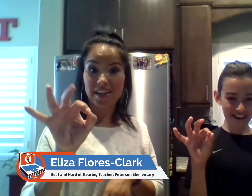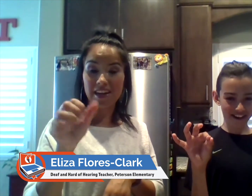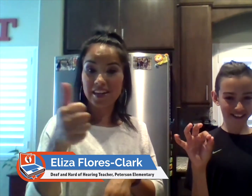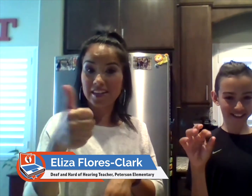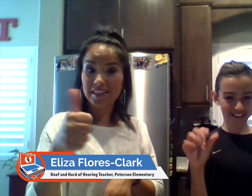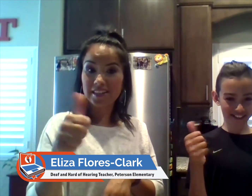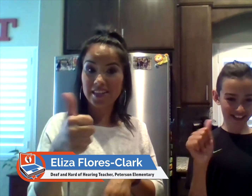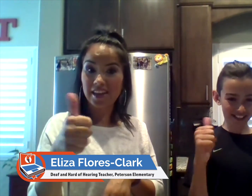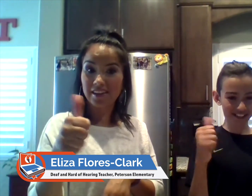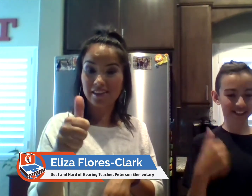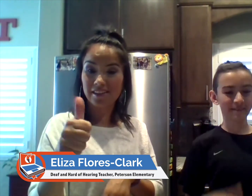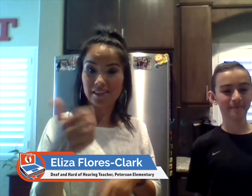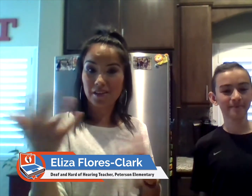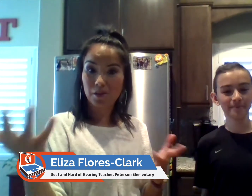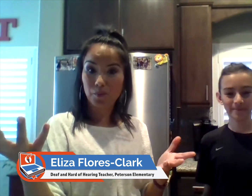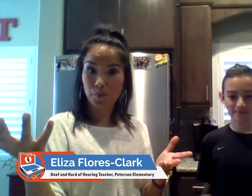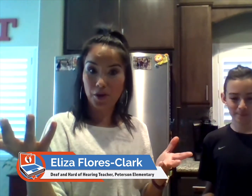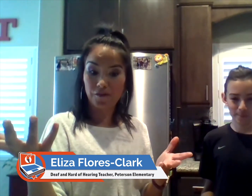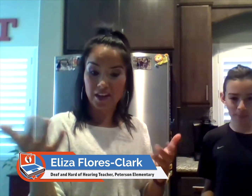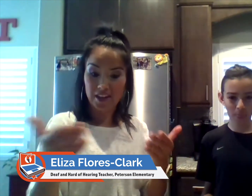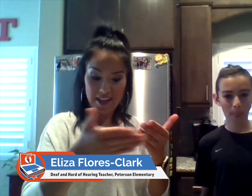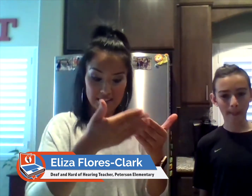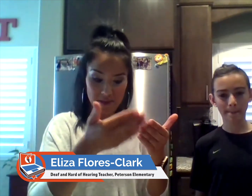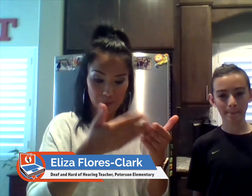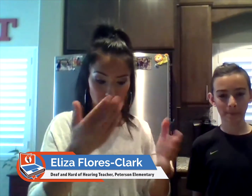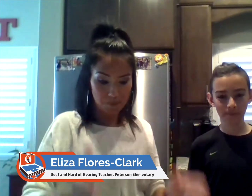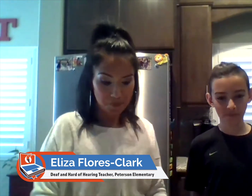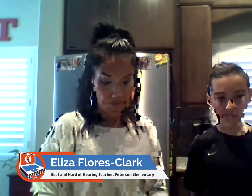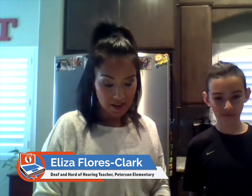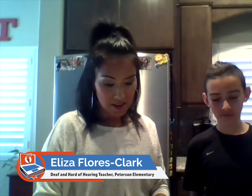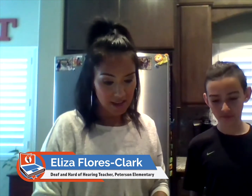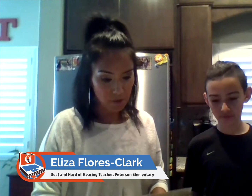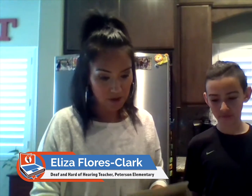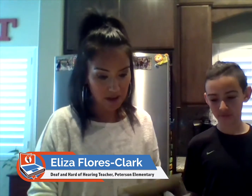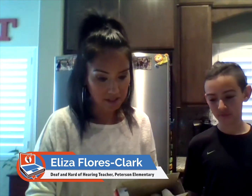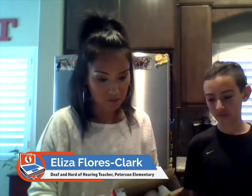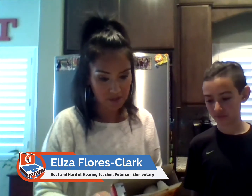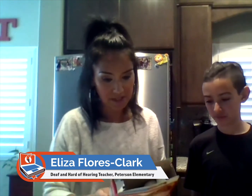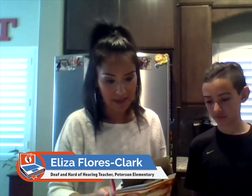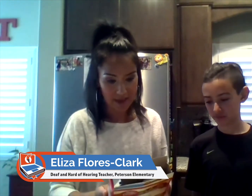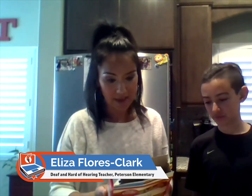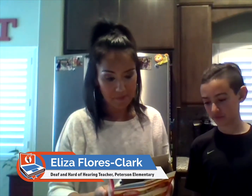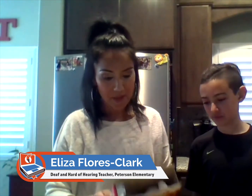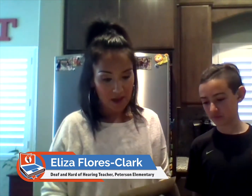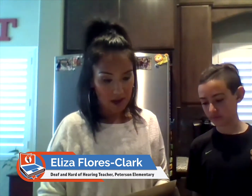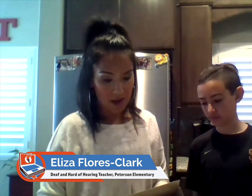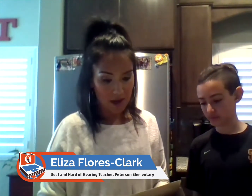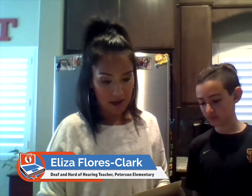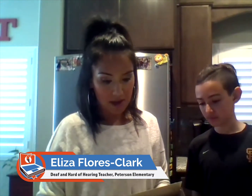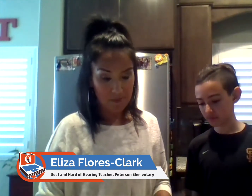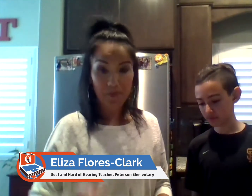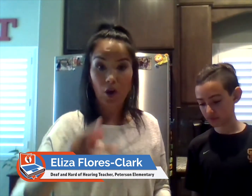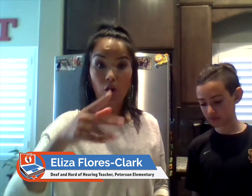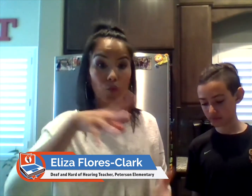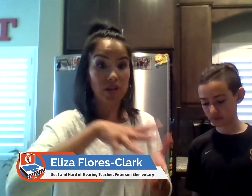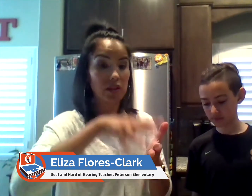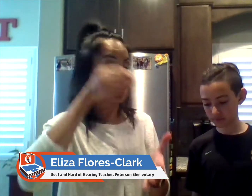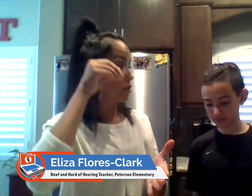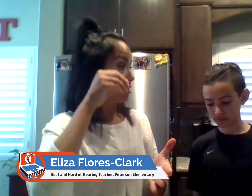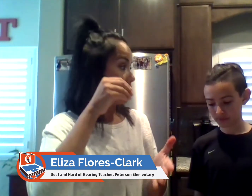9, 10. Perfect and simple. Okay, what else did we say? We learned